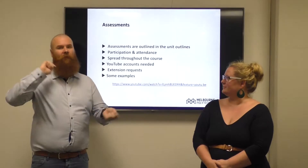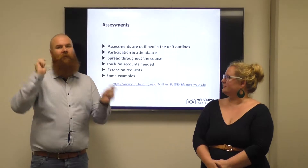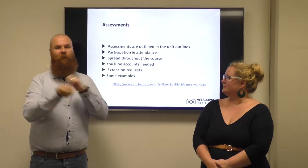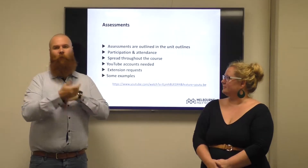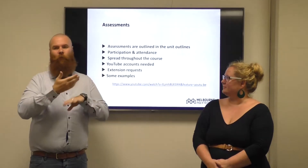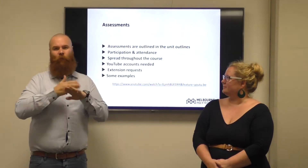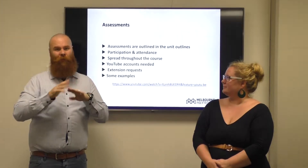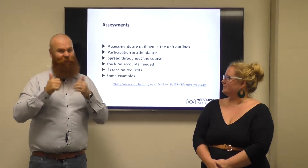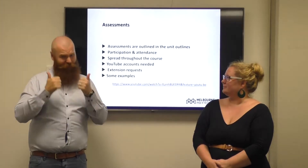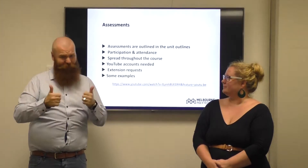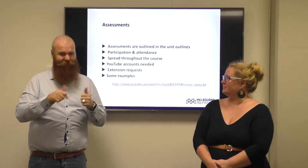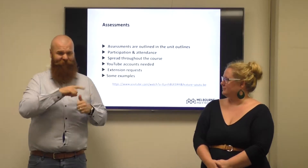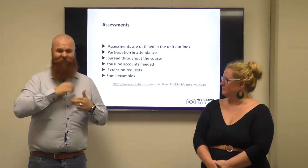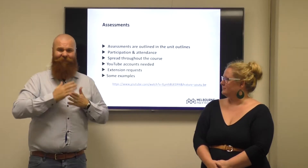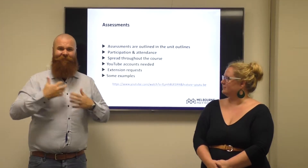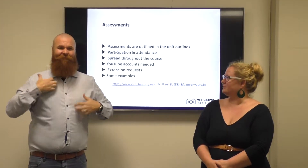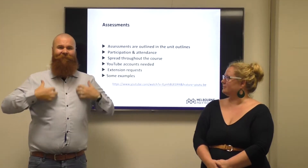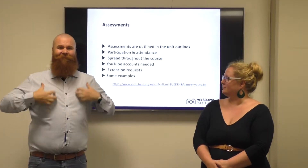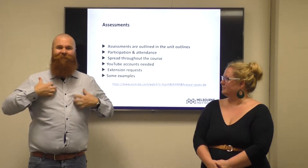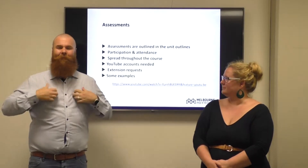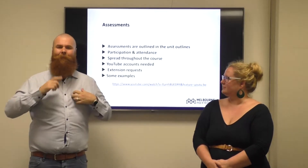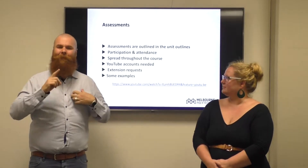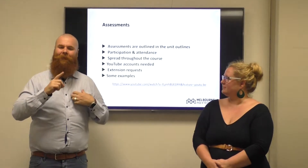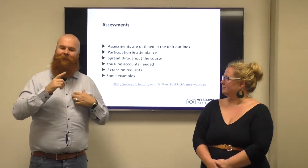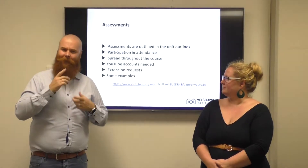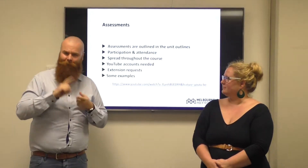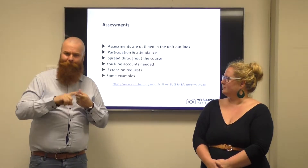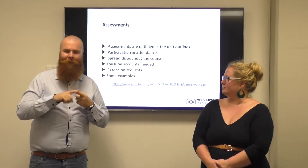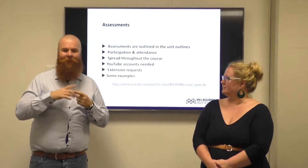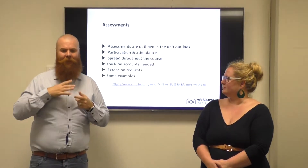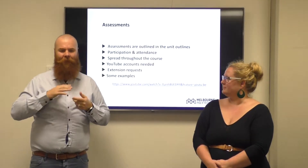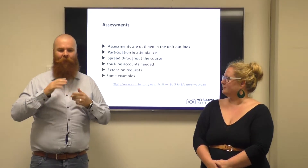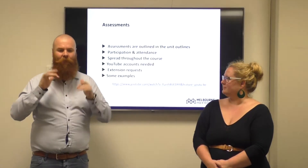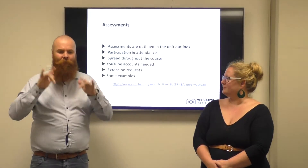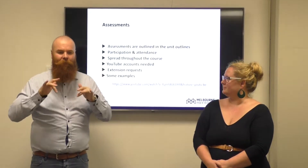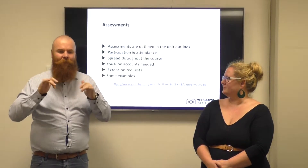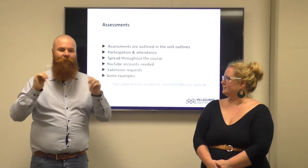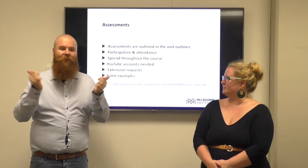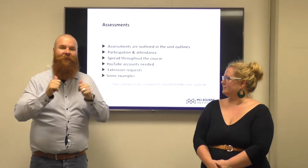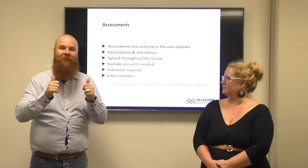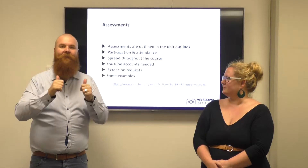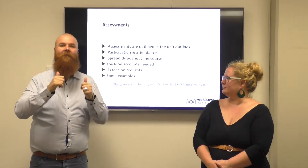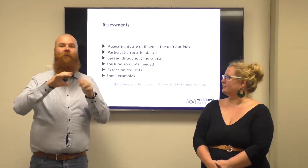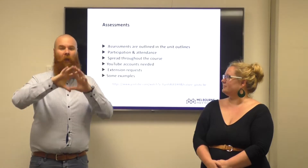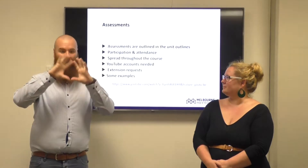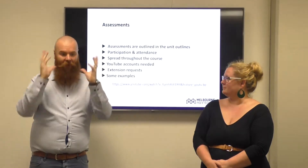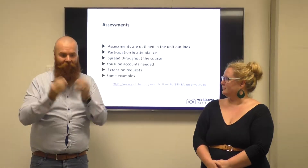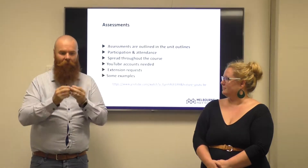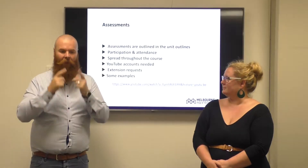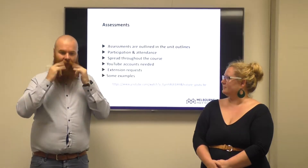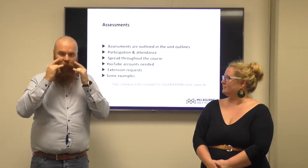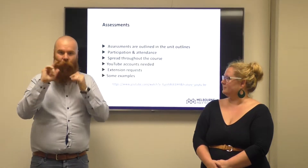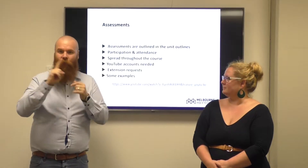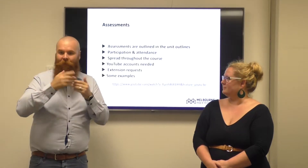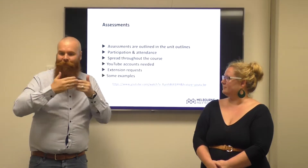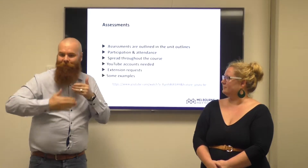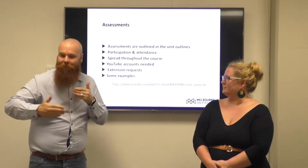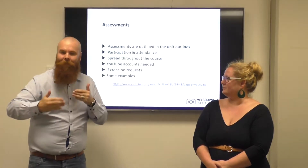old training package, so we have a new one this year and it's a really exciting time. There are a few things in terms of assessments that we